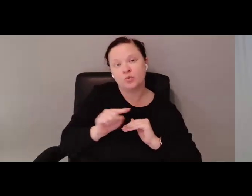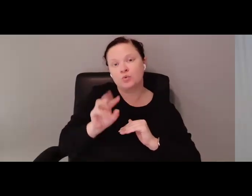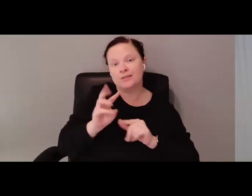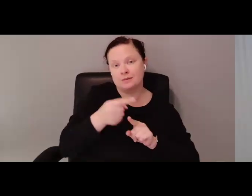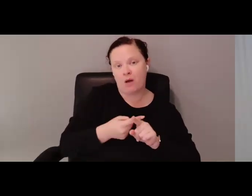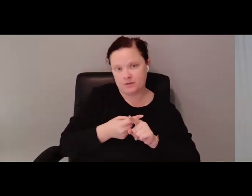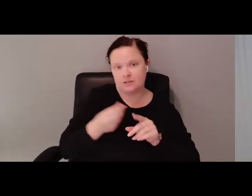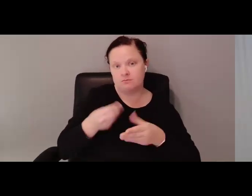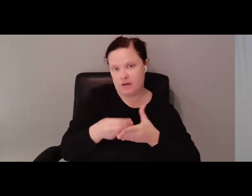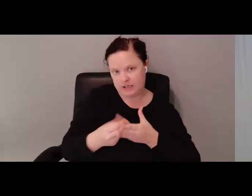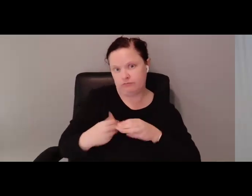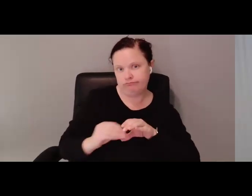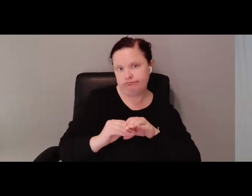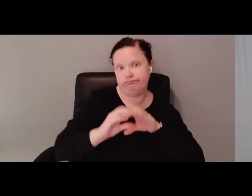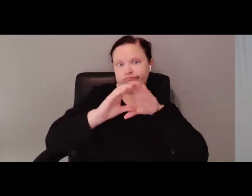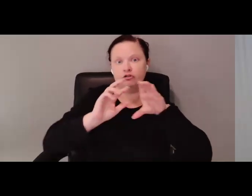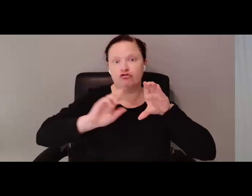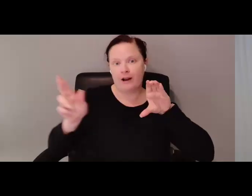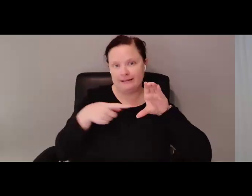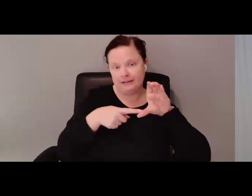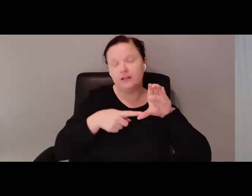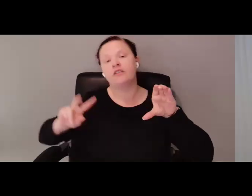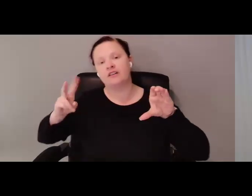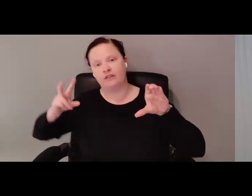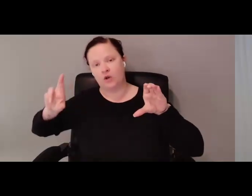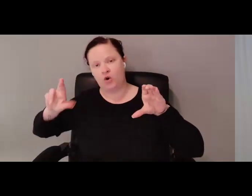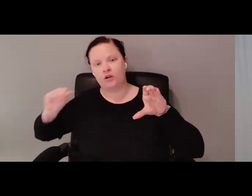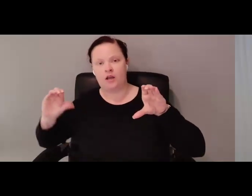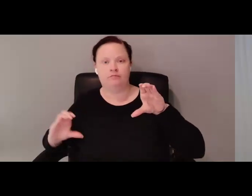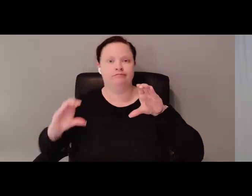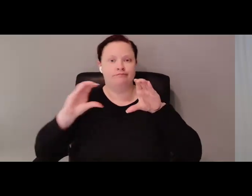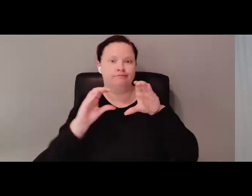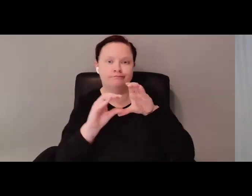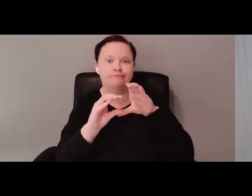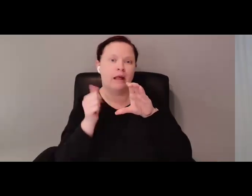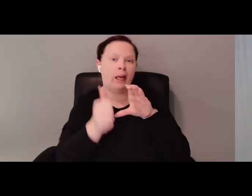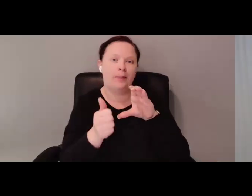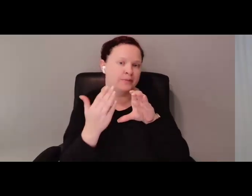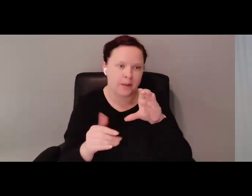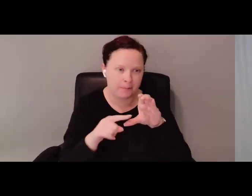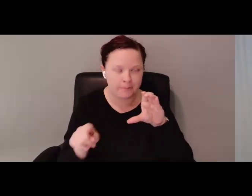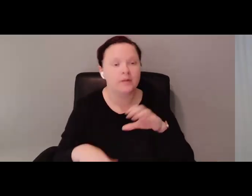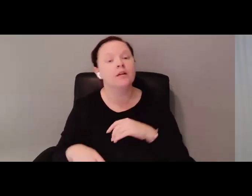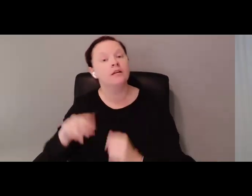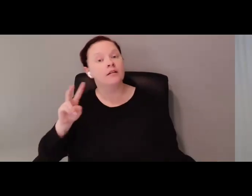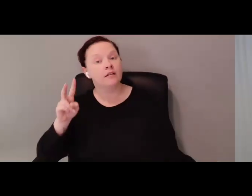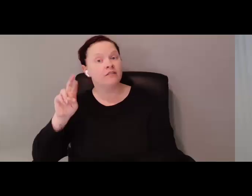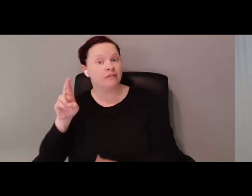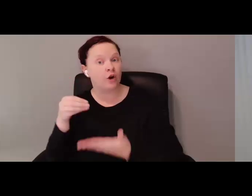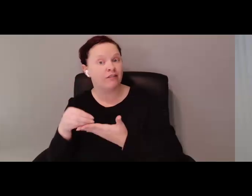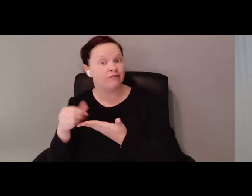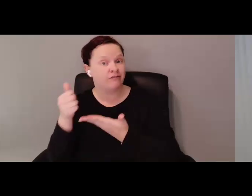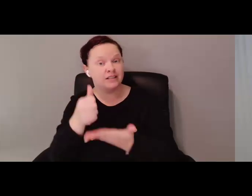before they will help you with their voc rehab funding. Voc Rehab funding is not considered